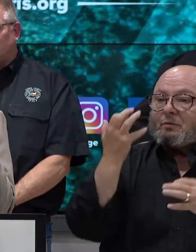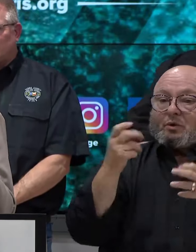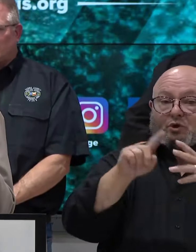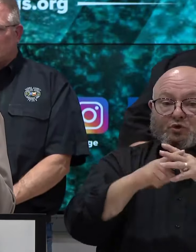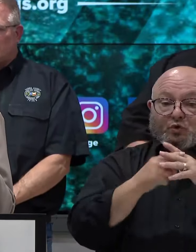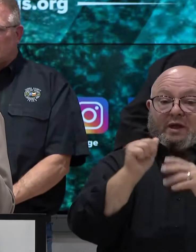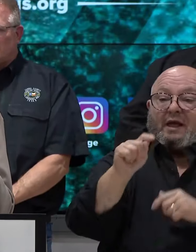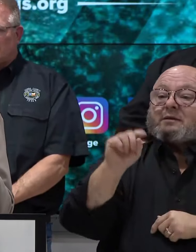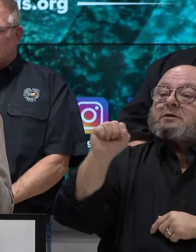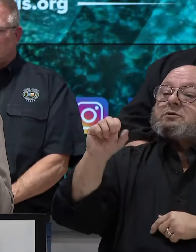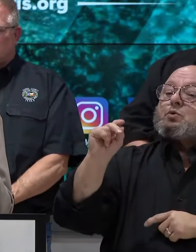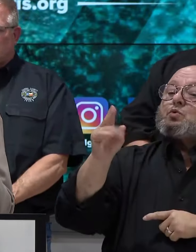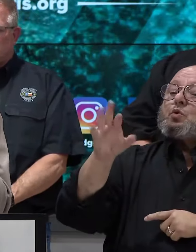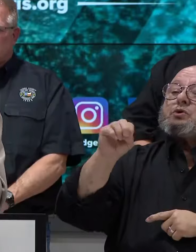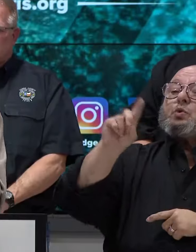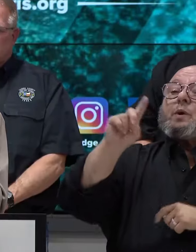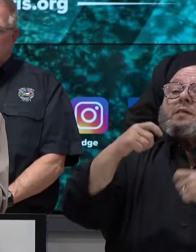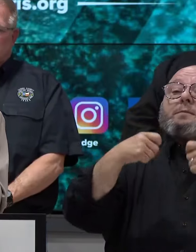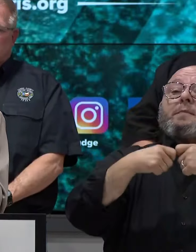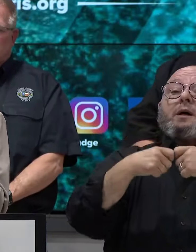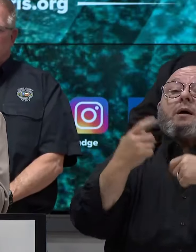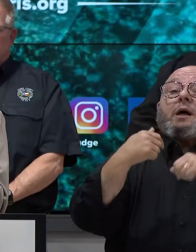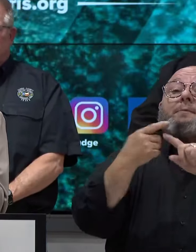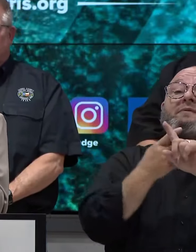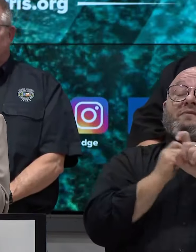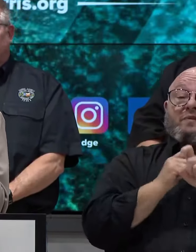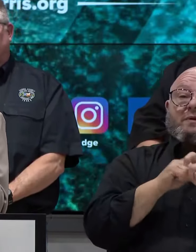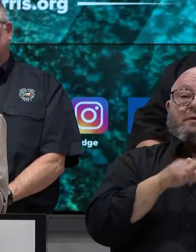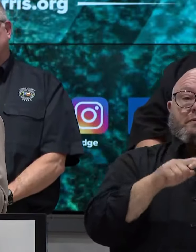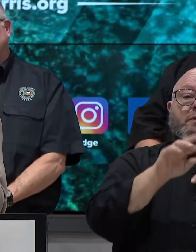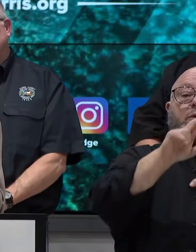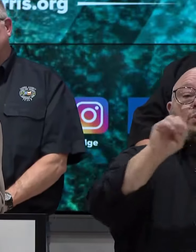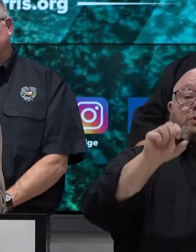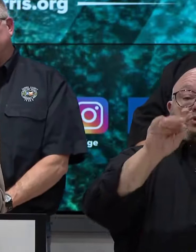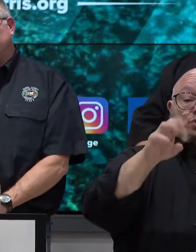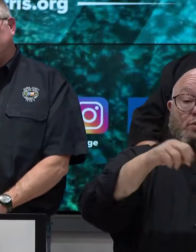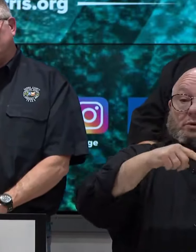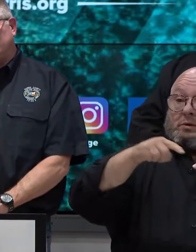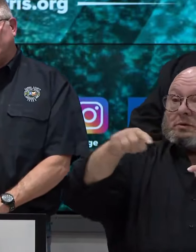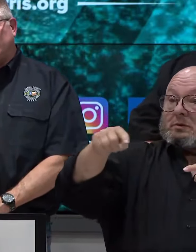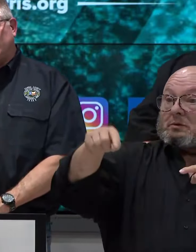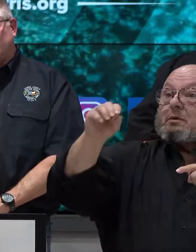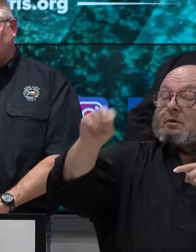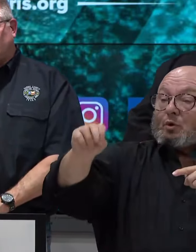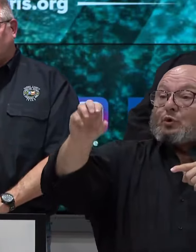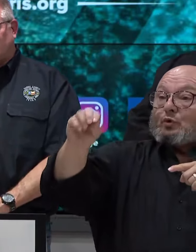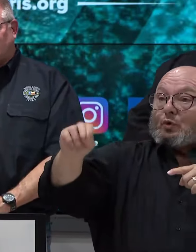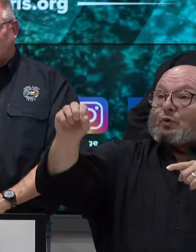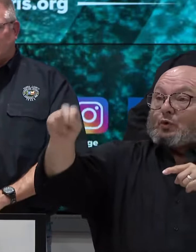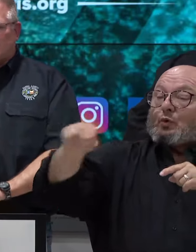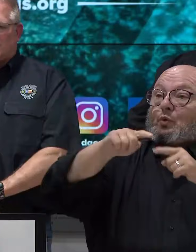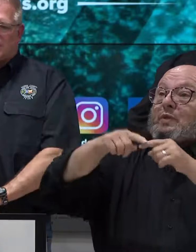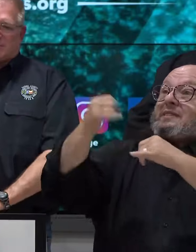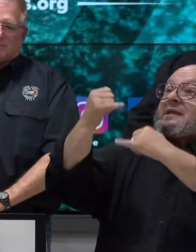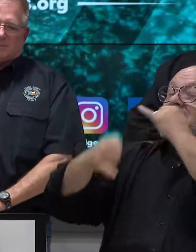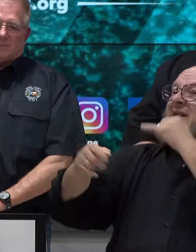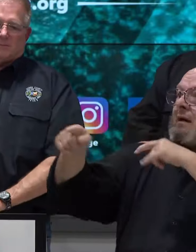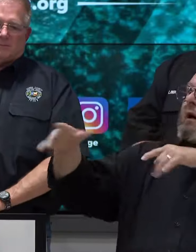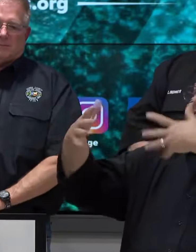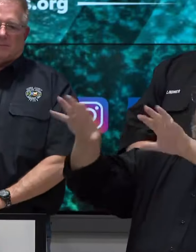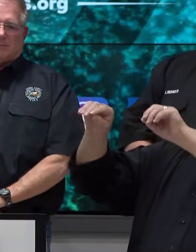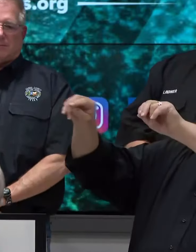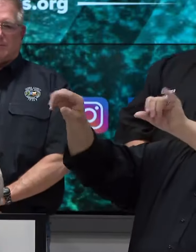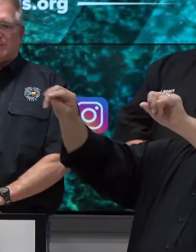start at the source of the power and then start restoring along the line so that once you get down to the end, everyone's been restored